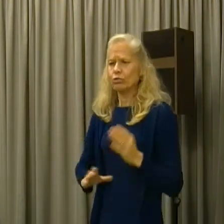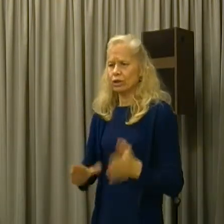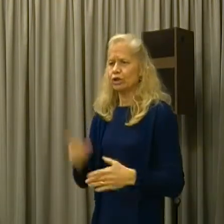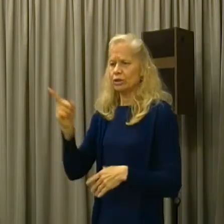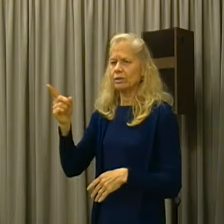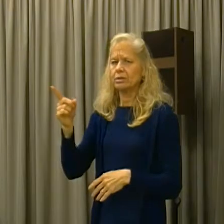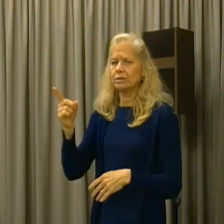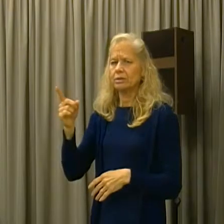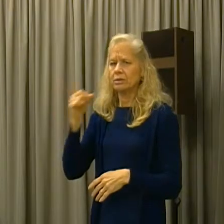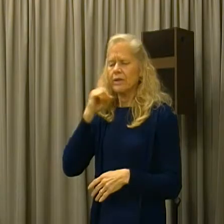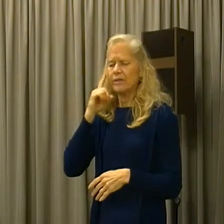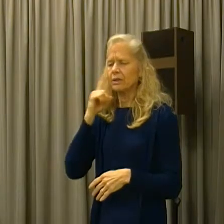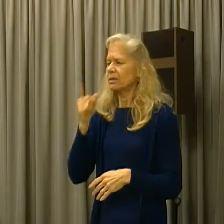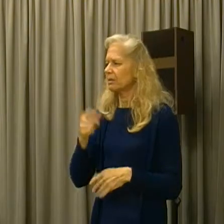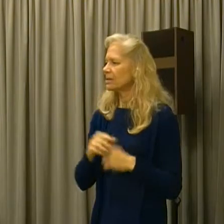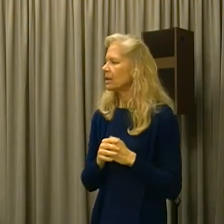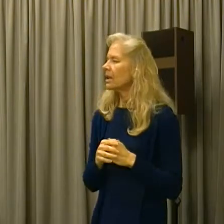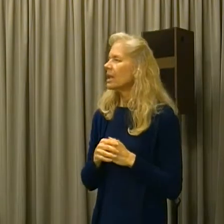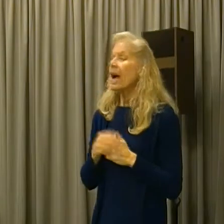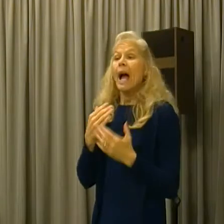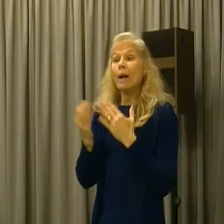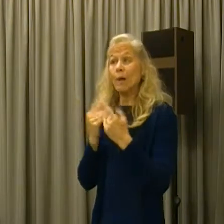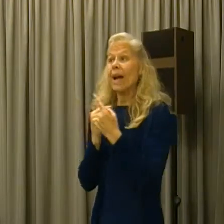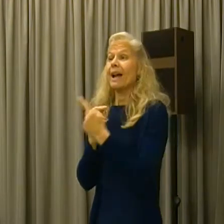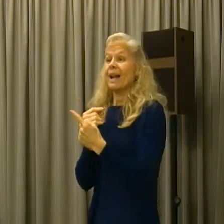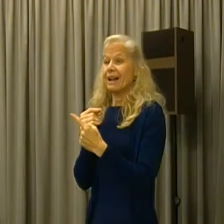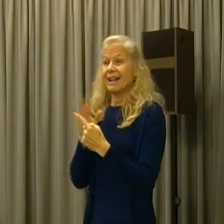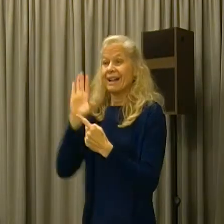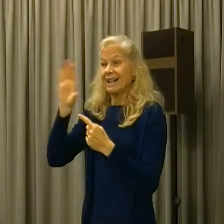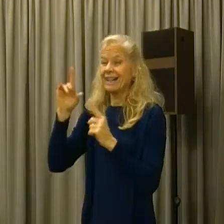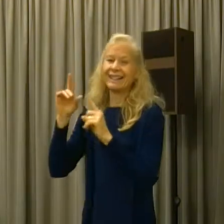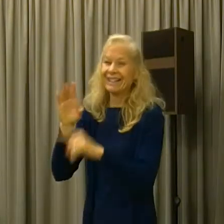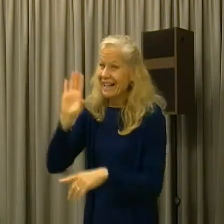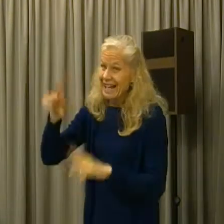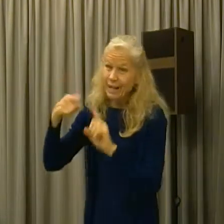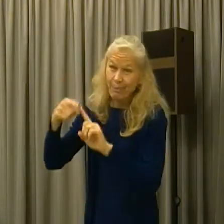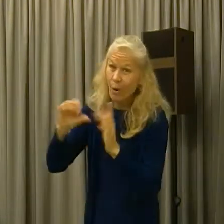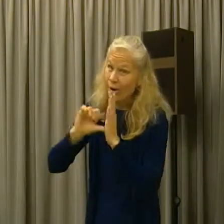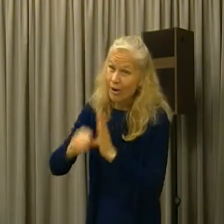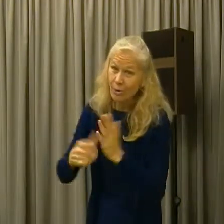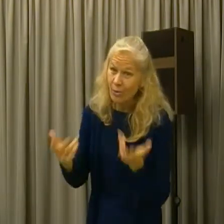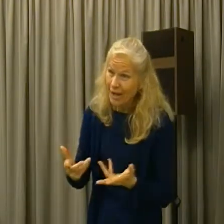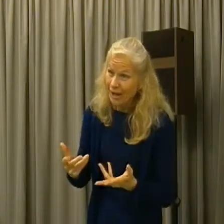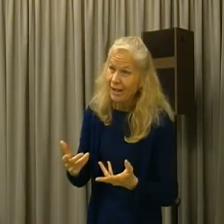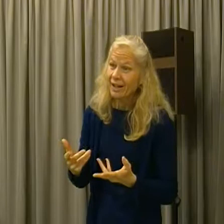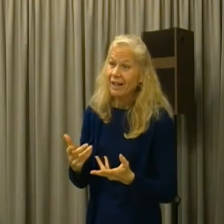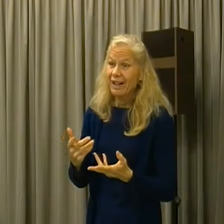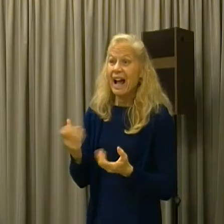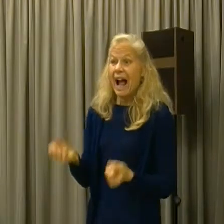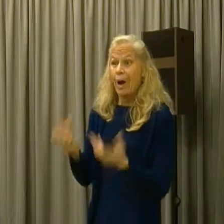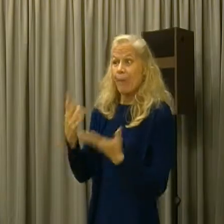than your outgo. Okay, the income needs to be more than your outgo. You say, well,